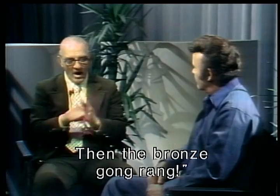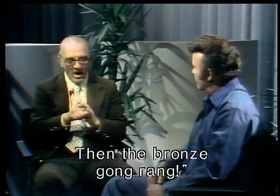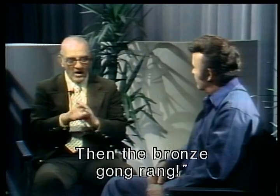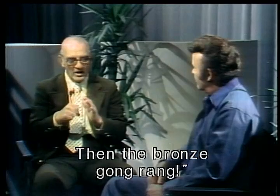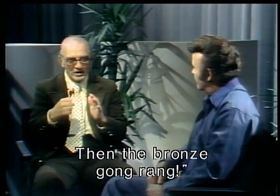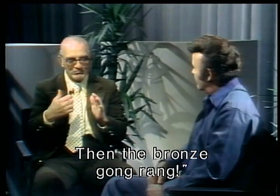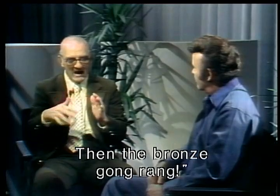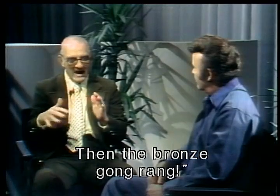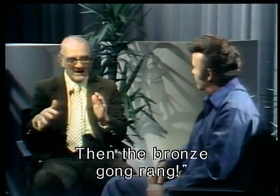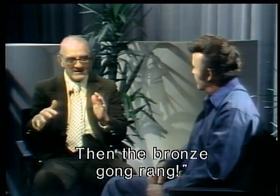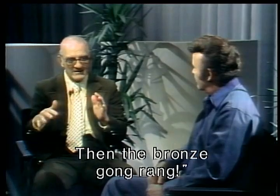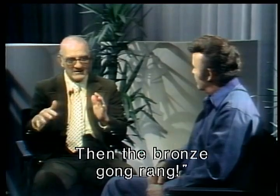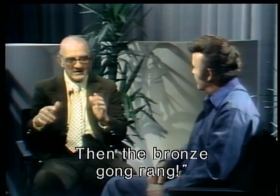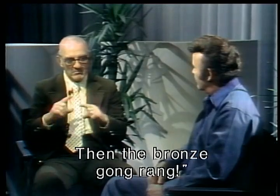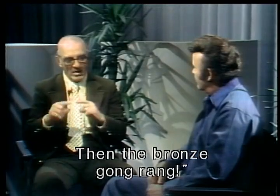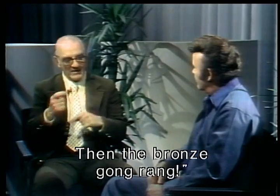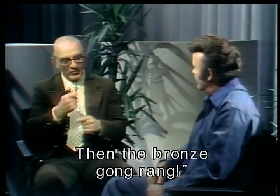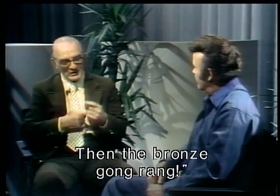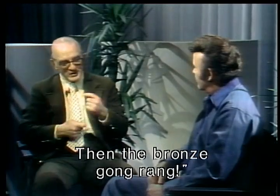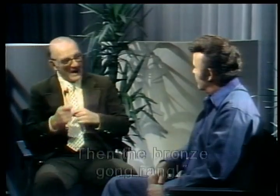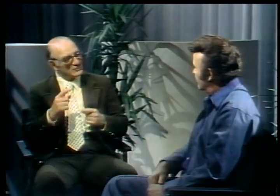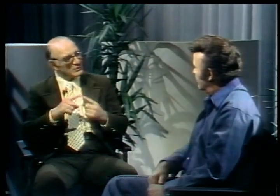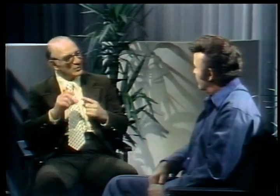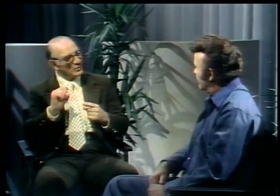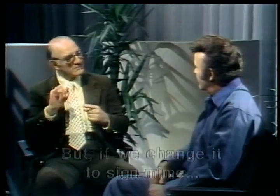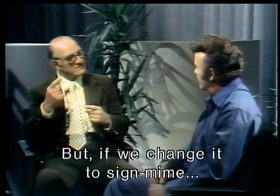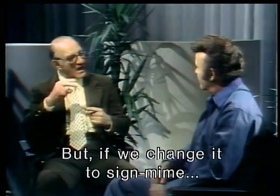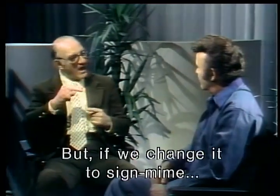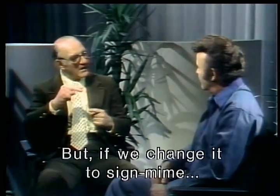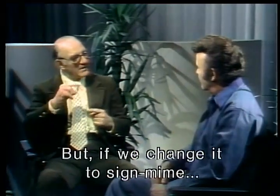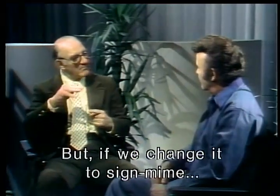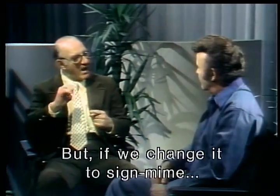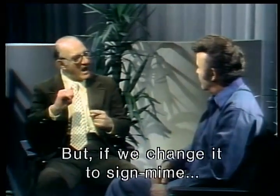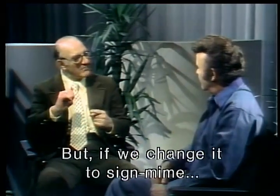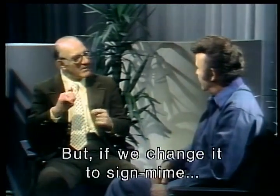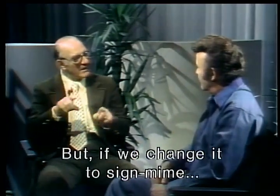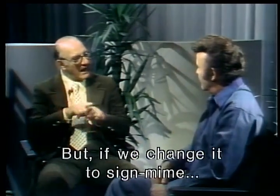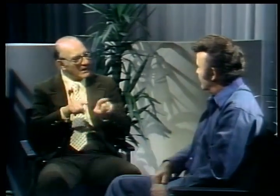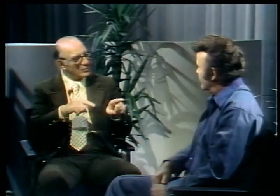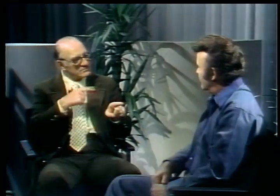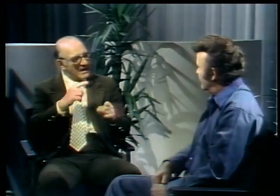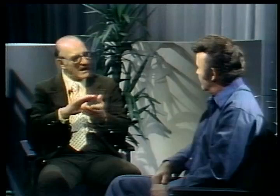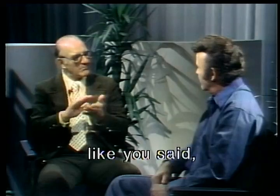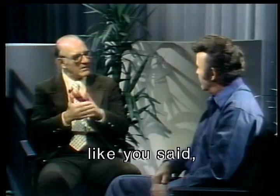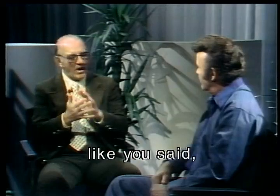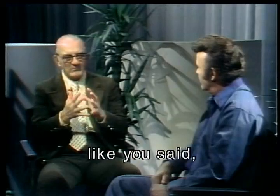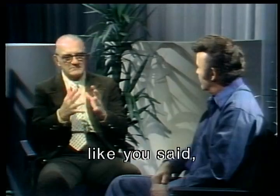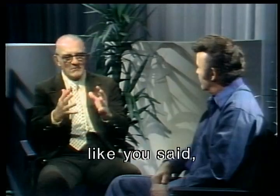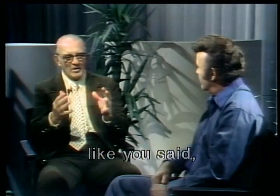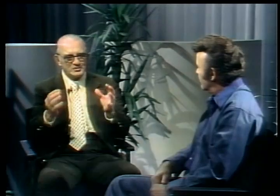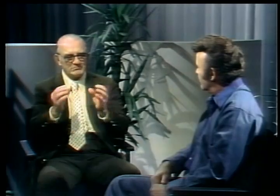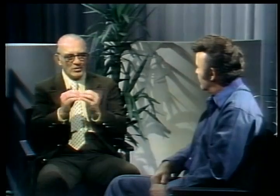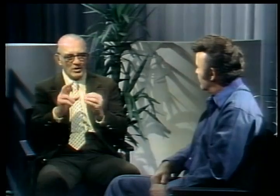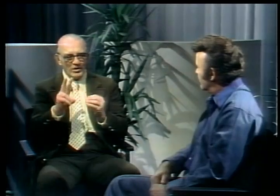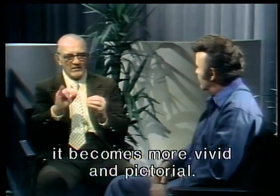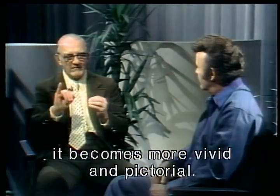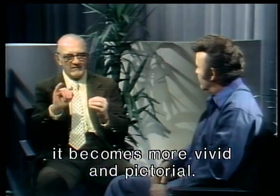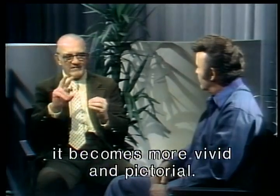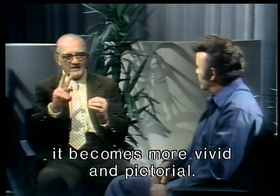gong rang. But if we change it to Sign-Mime, like you say, it becomes more